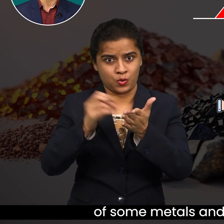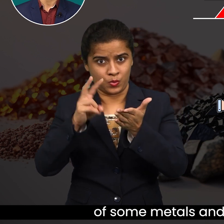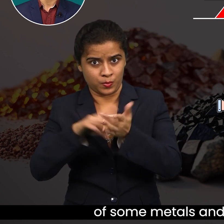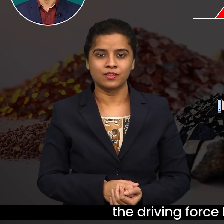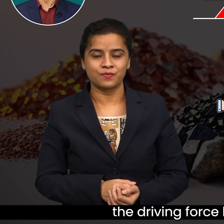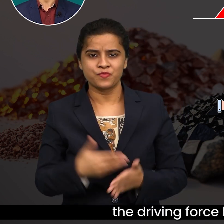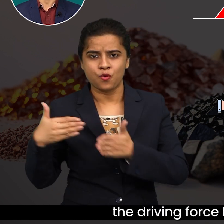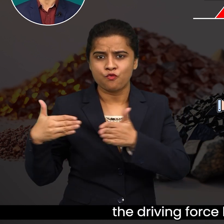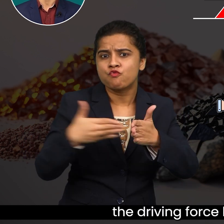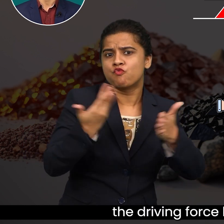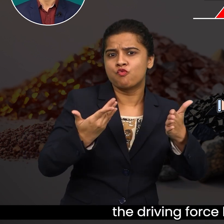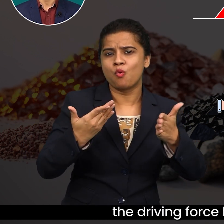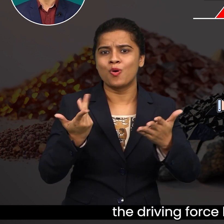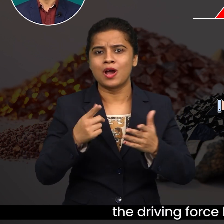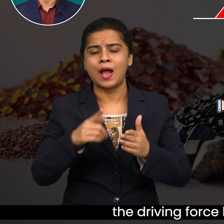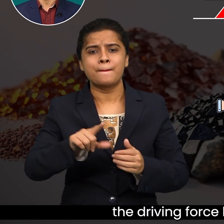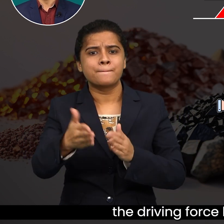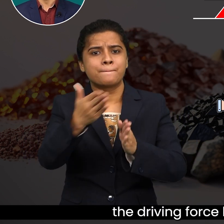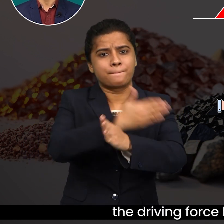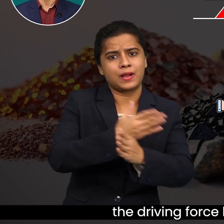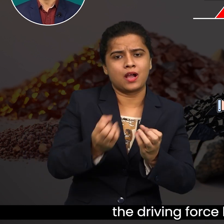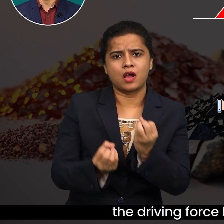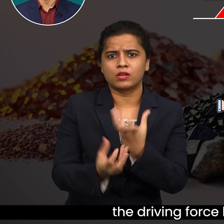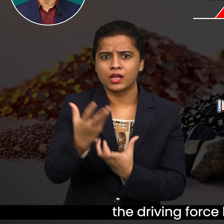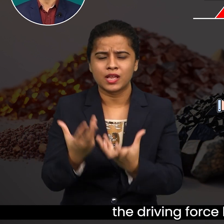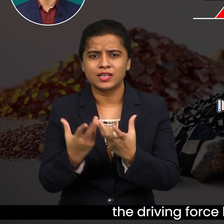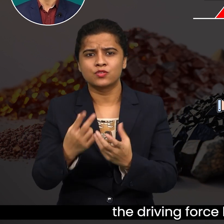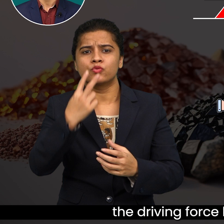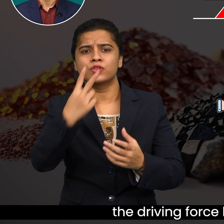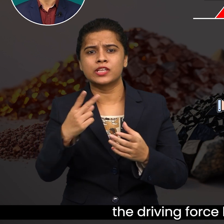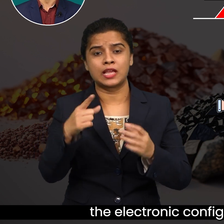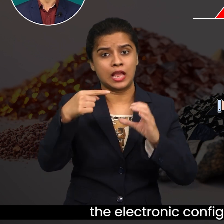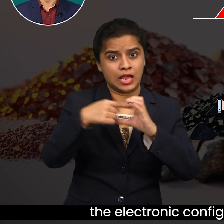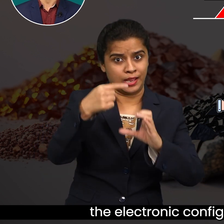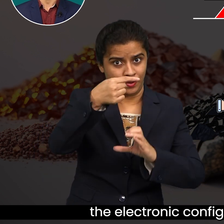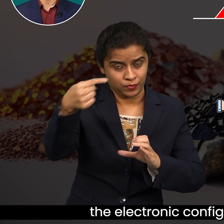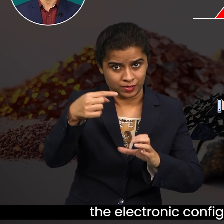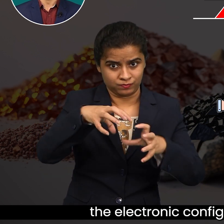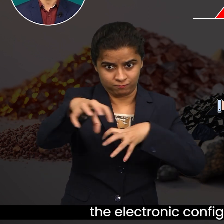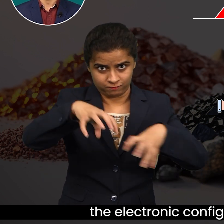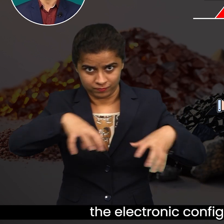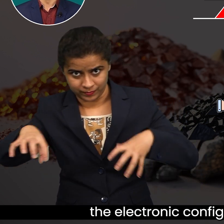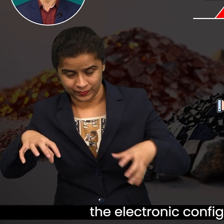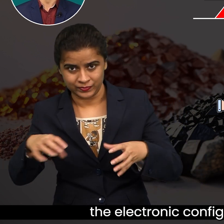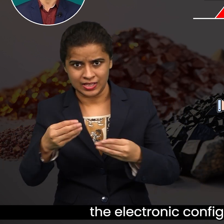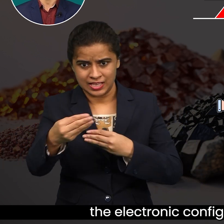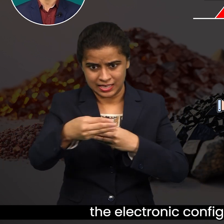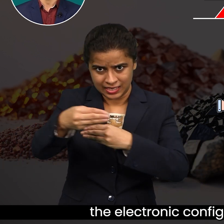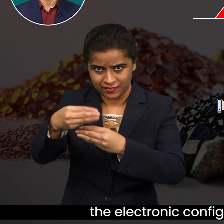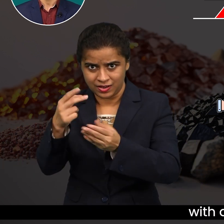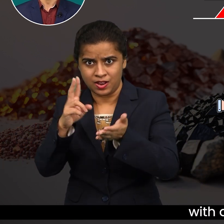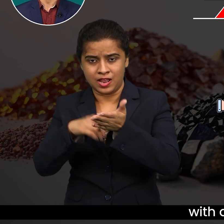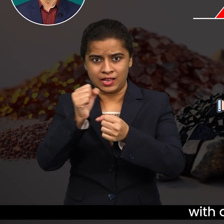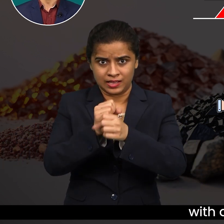that driving force behind a reaction is to attain the electronic configuration of the nearest noble